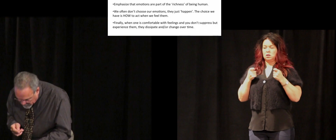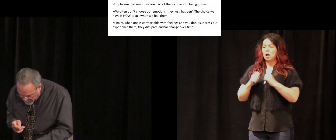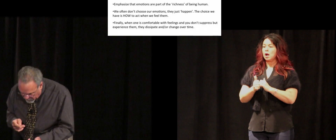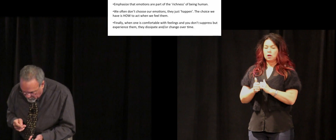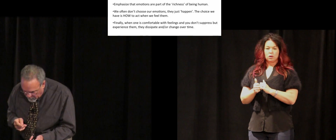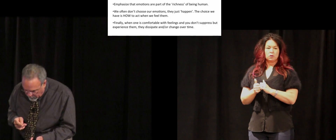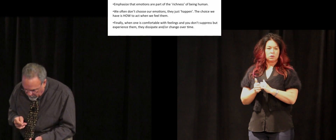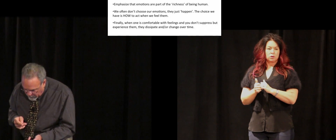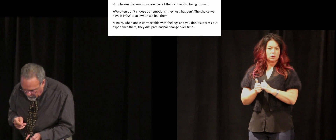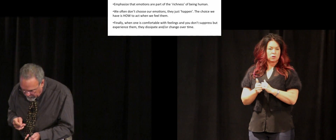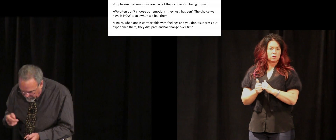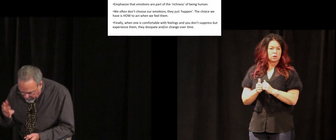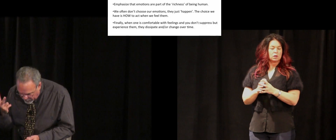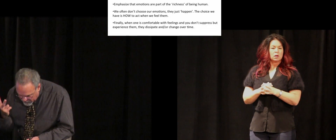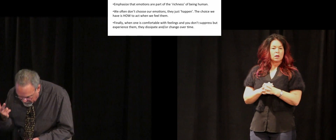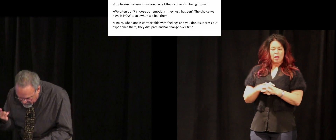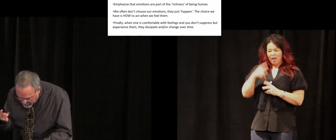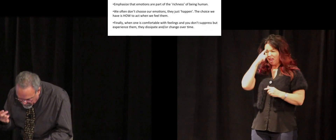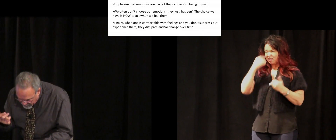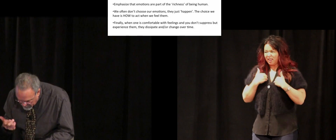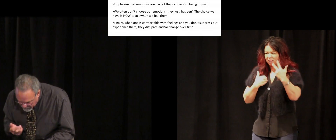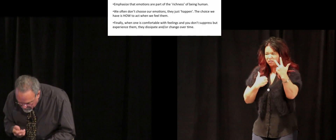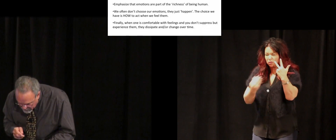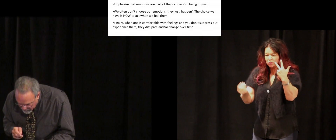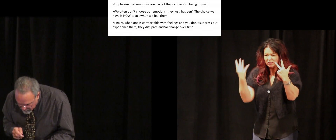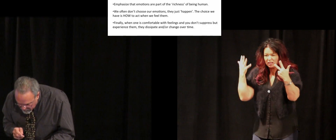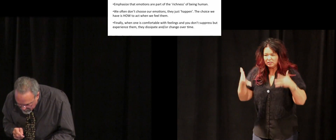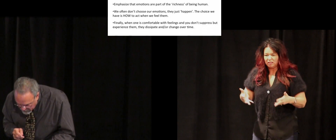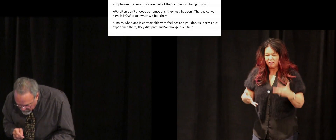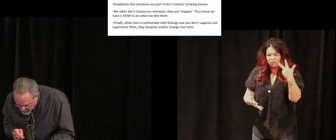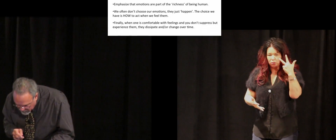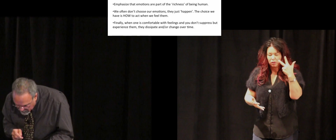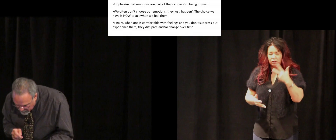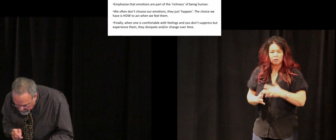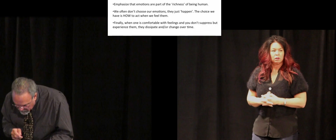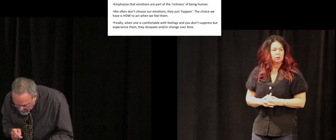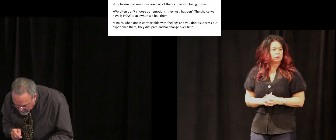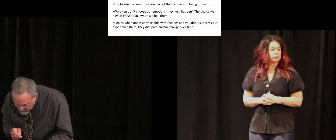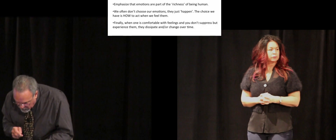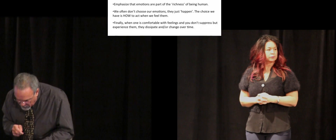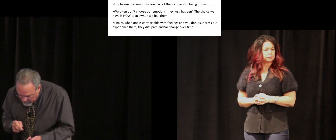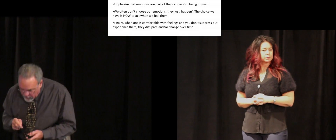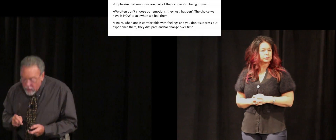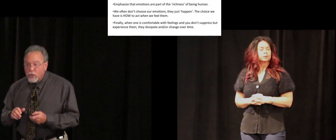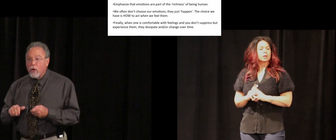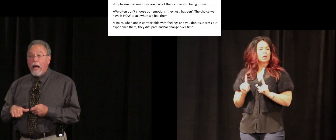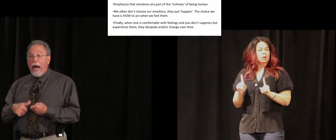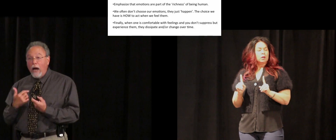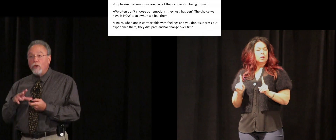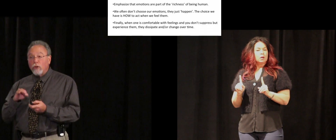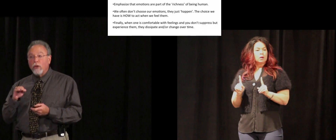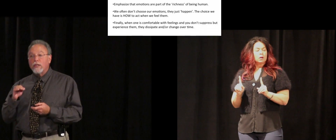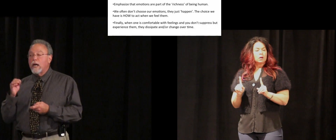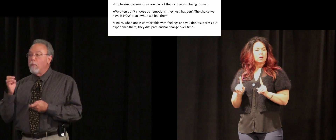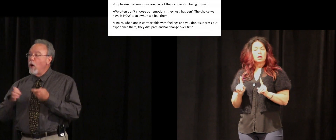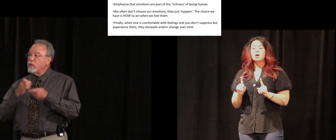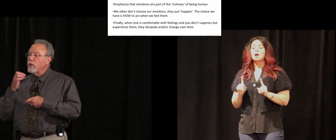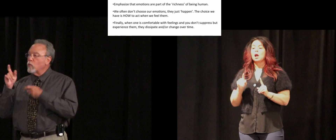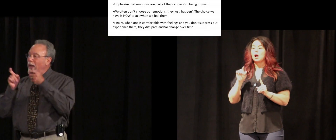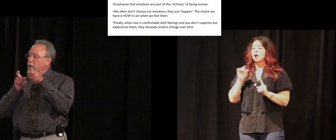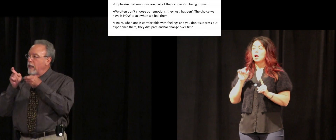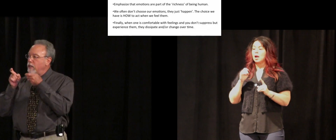get more used to it, or if those emotions actually decrease in intensity. Doesn't matter to me. But they definitely